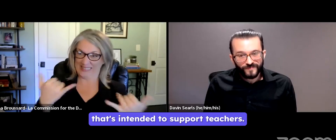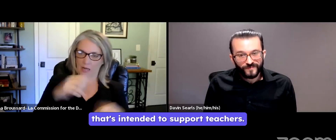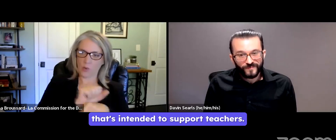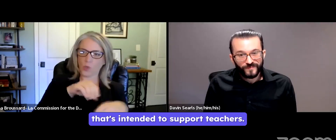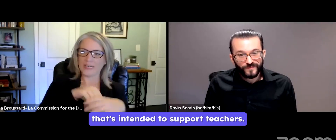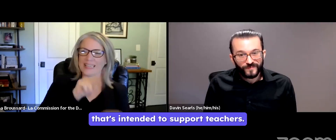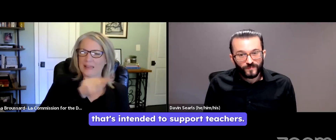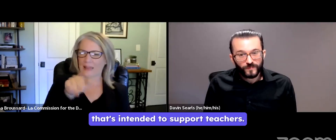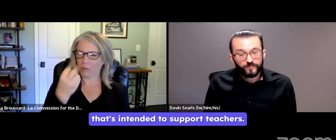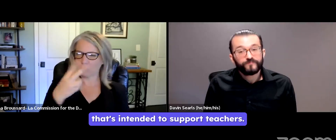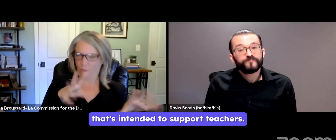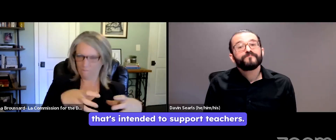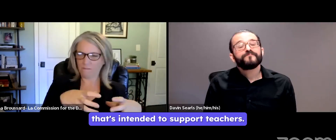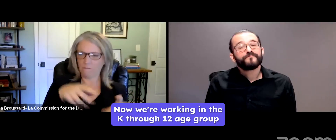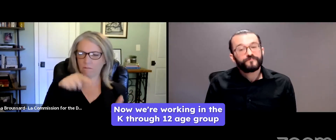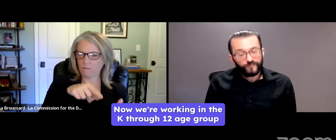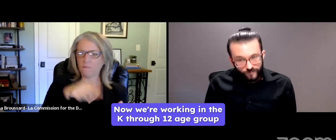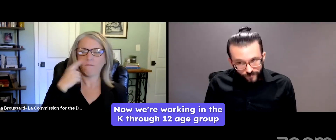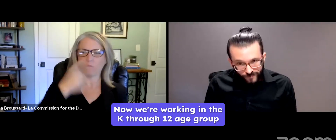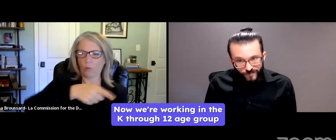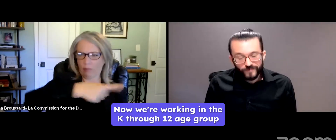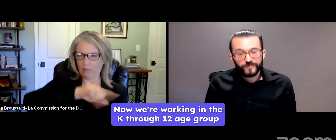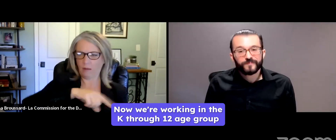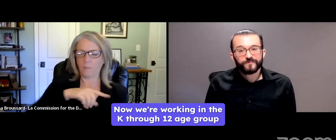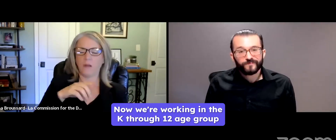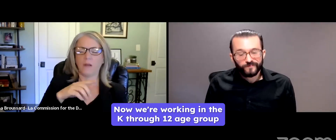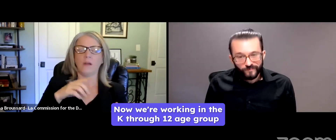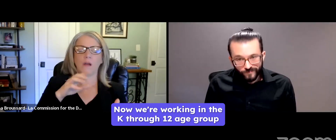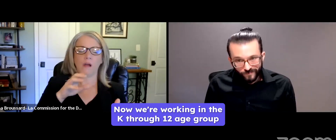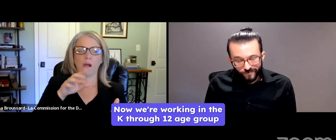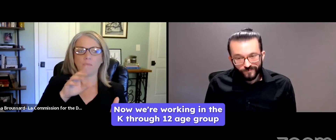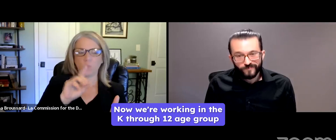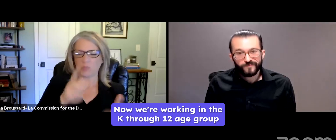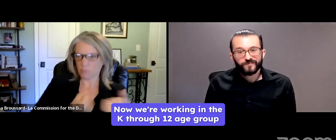That's intended to support teachers now working in the K through 12 age group,